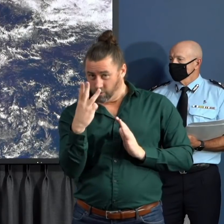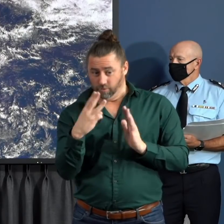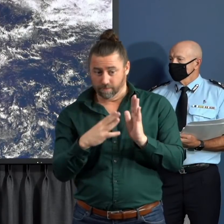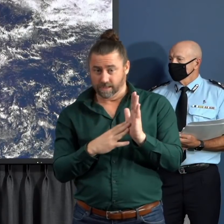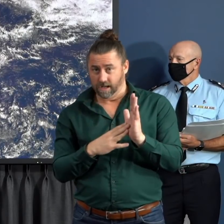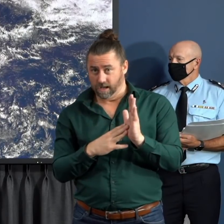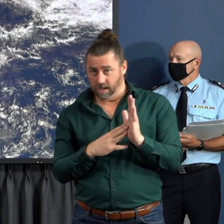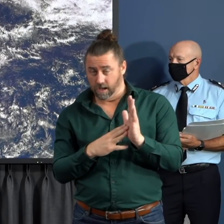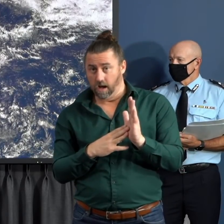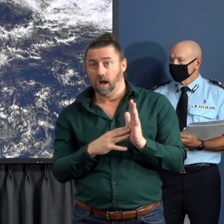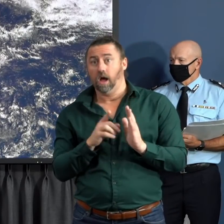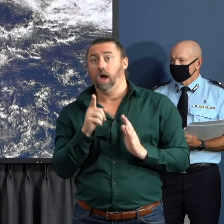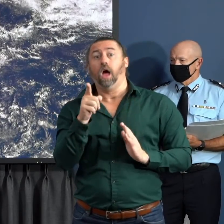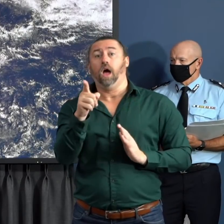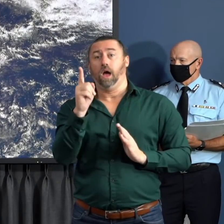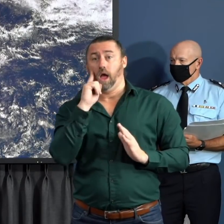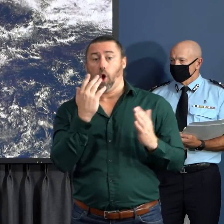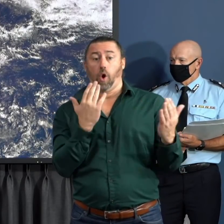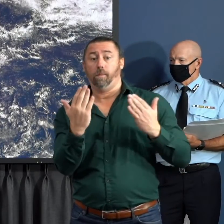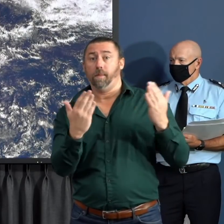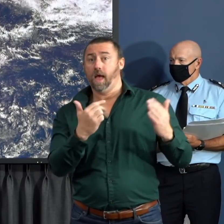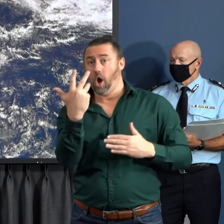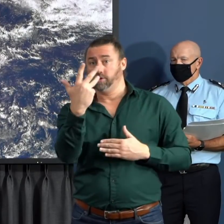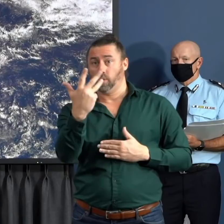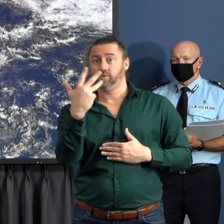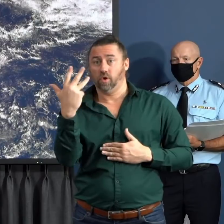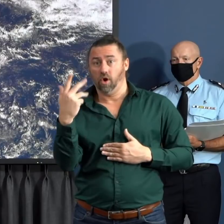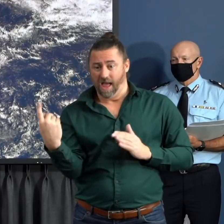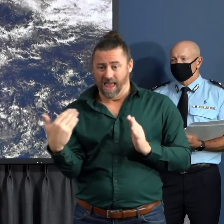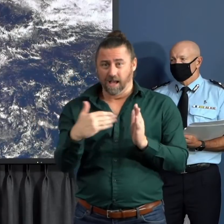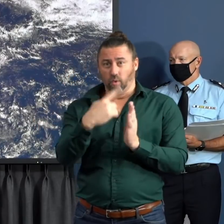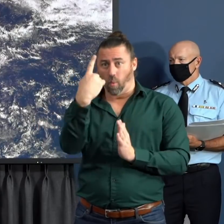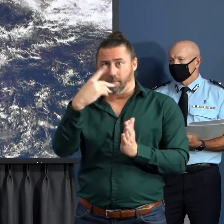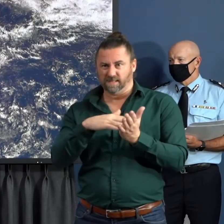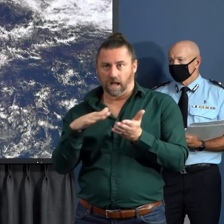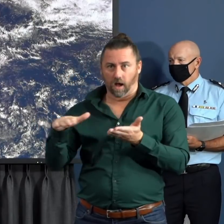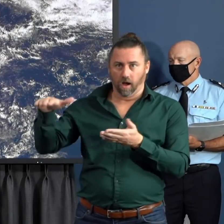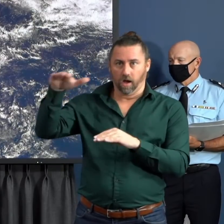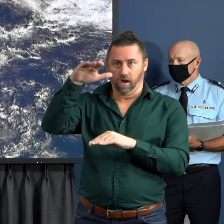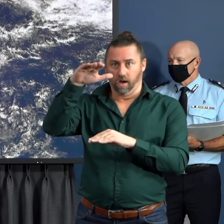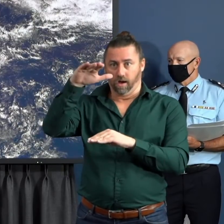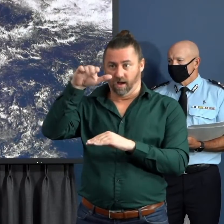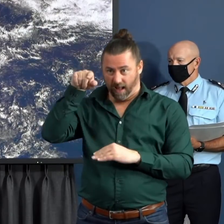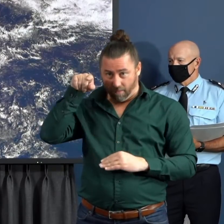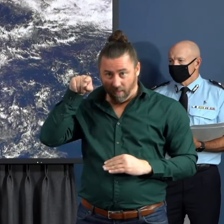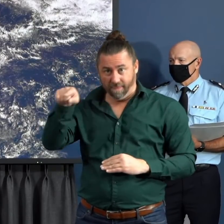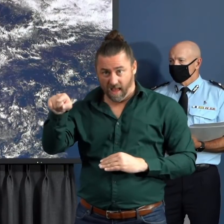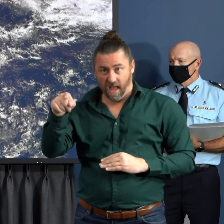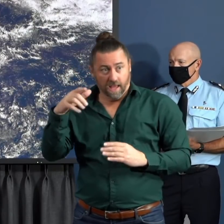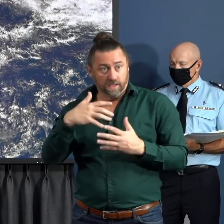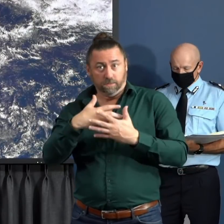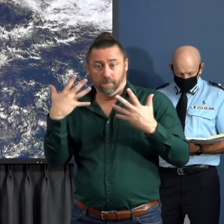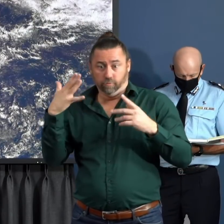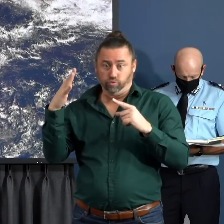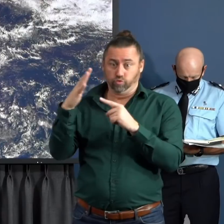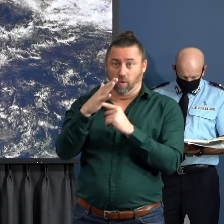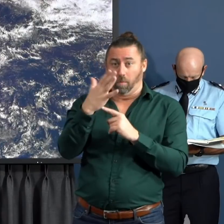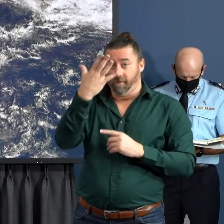1 metre higher than what we saw in 1999. So that places this as the most significant event we've seen there